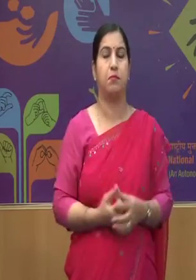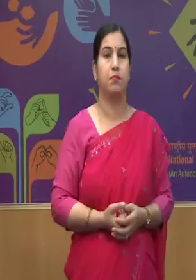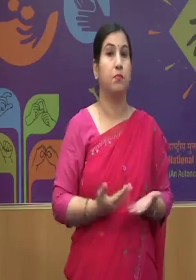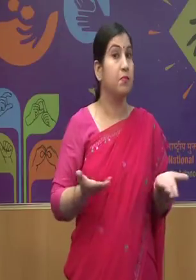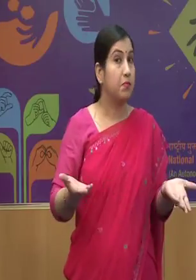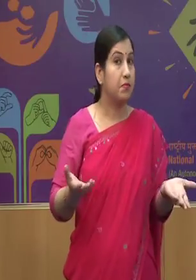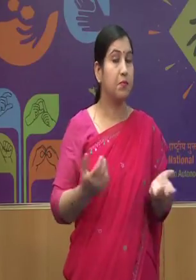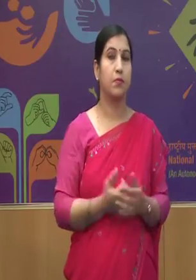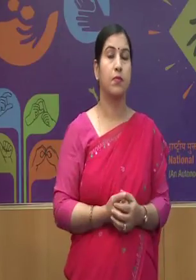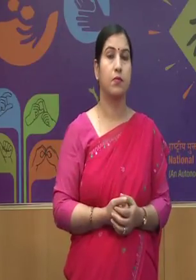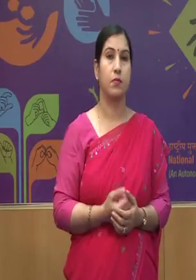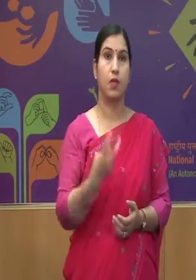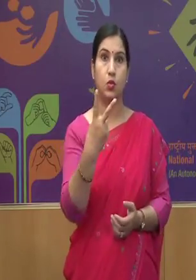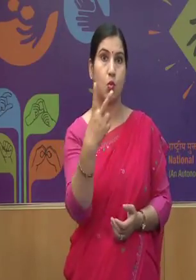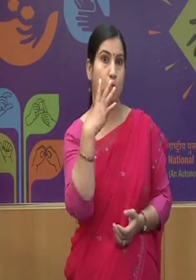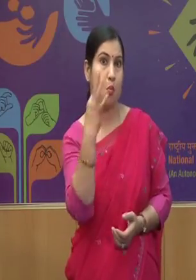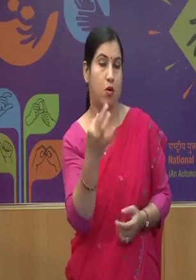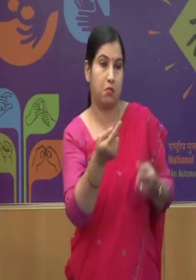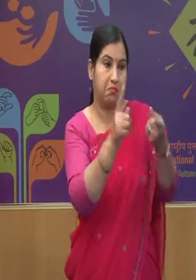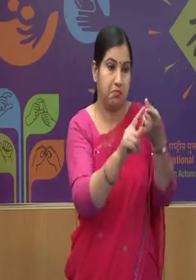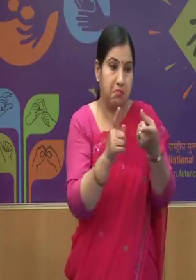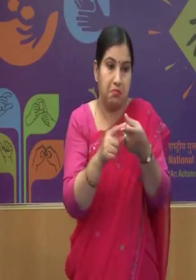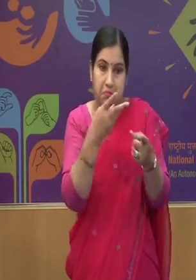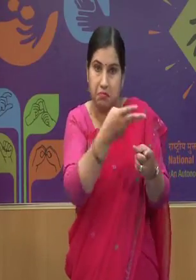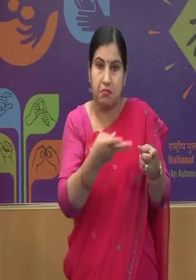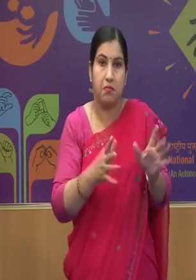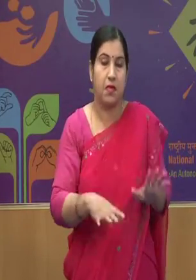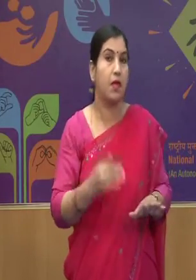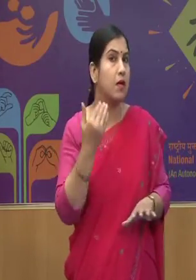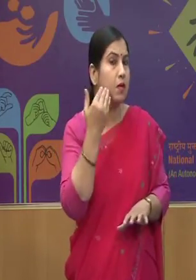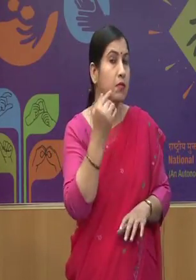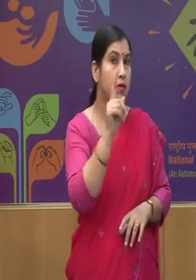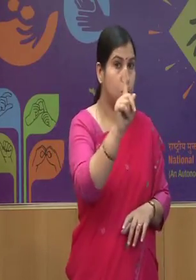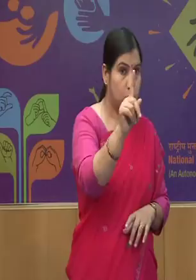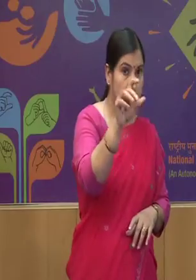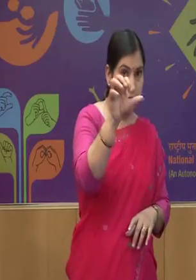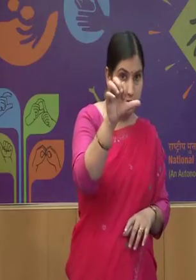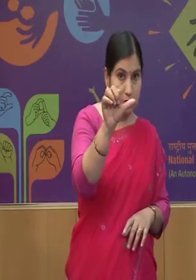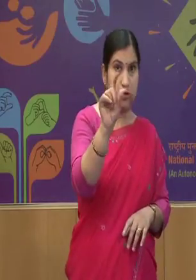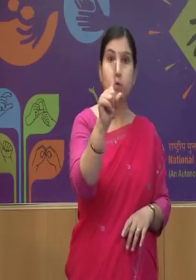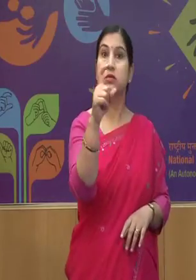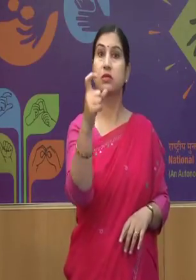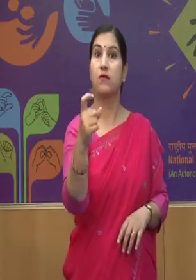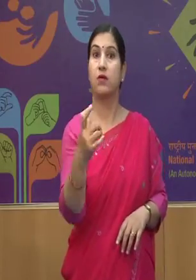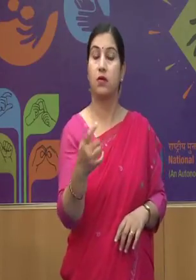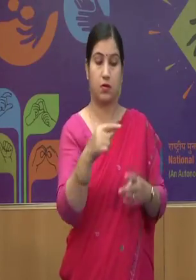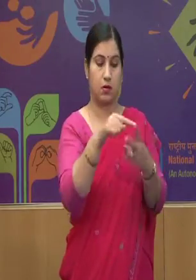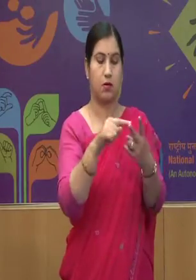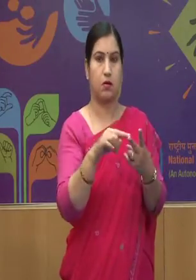However, two important events took place in the year 1917 that changed the